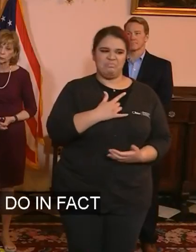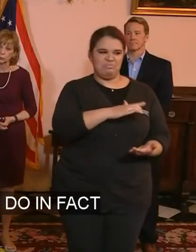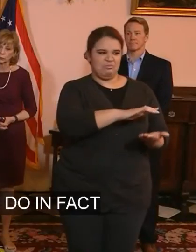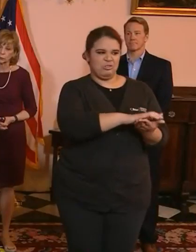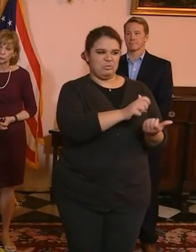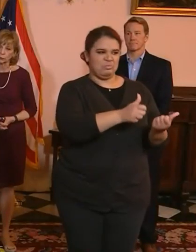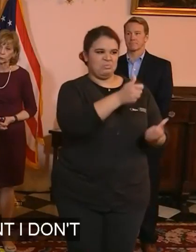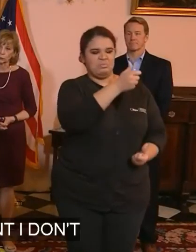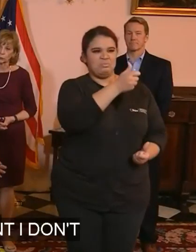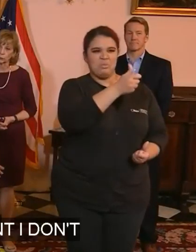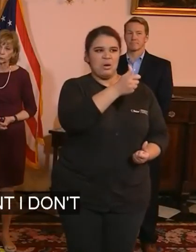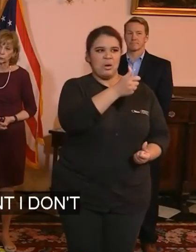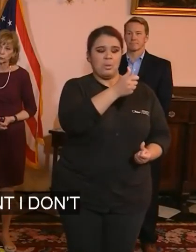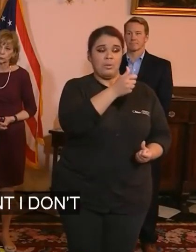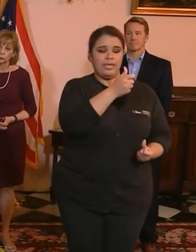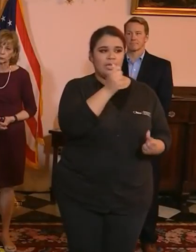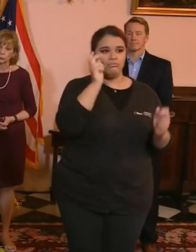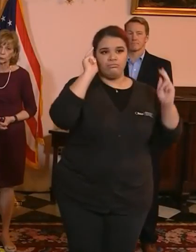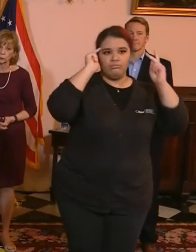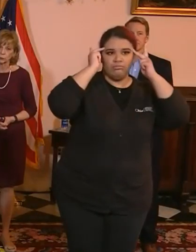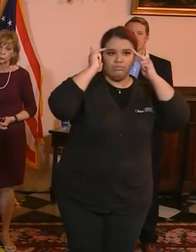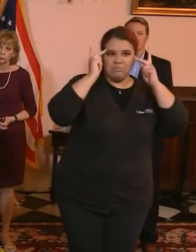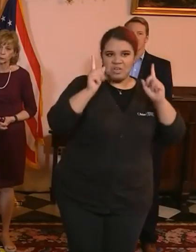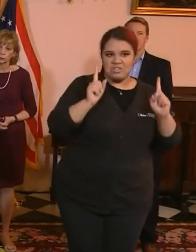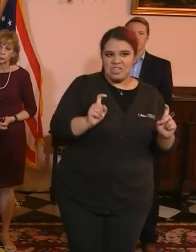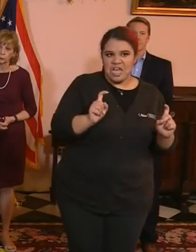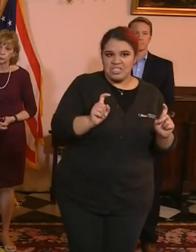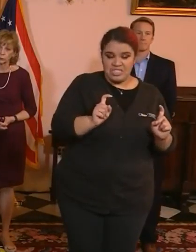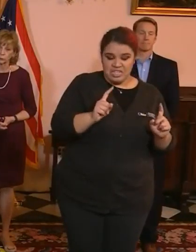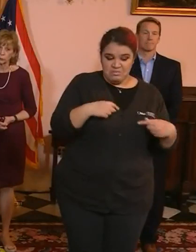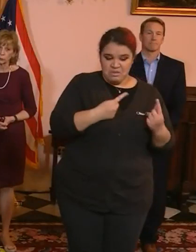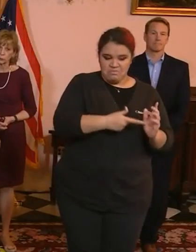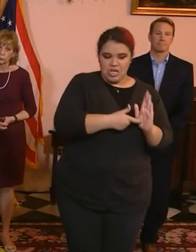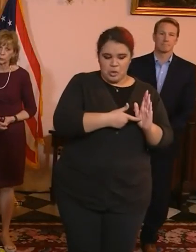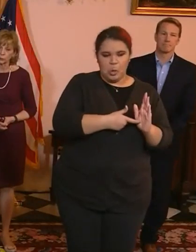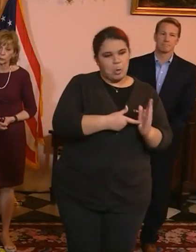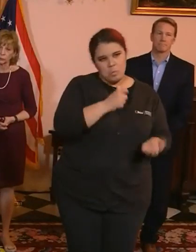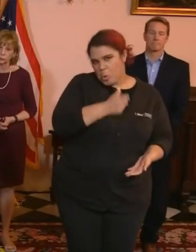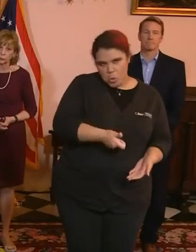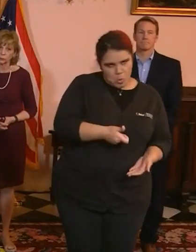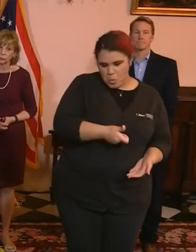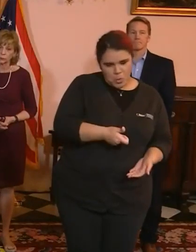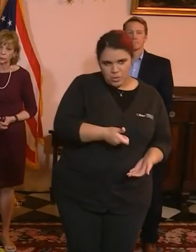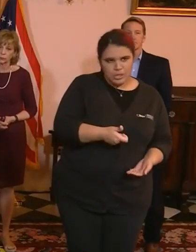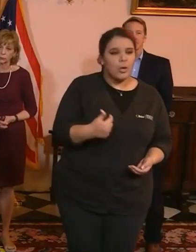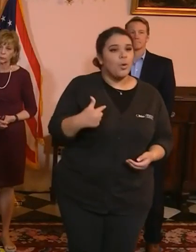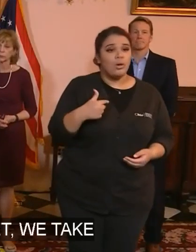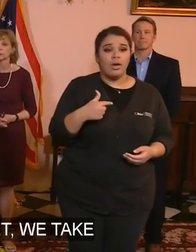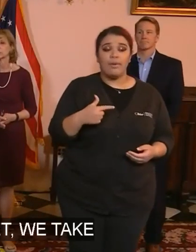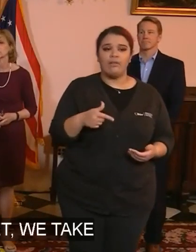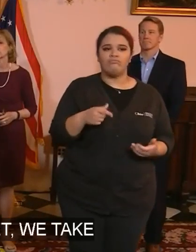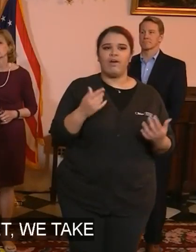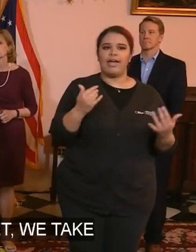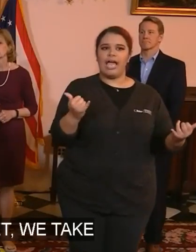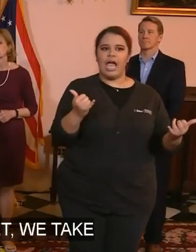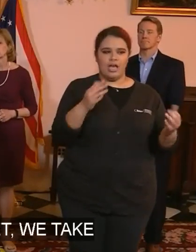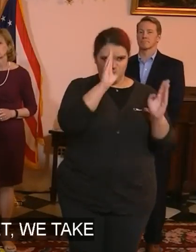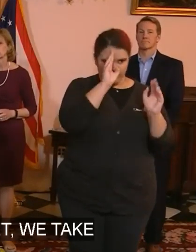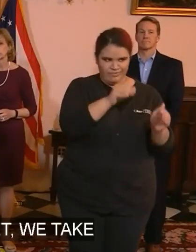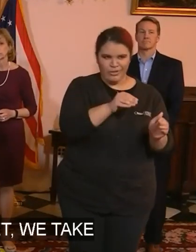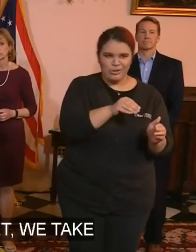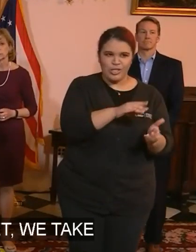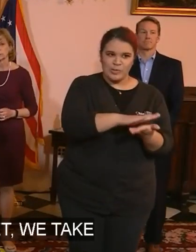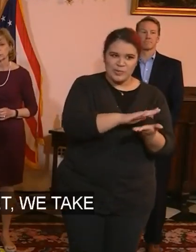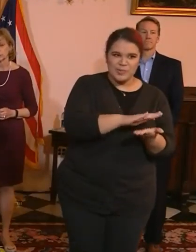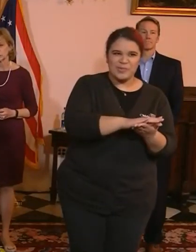that. We're not there yet. We kind of take this a few weeks at a time, and we'll see where we are.